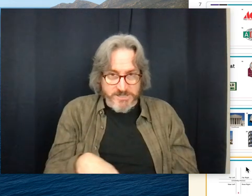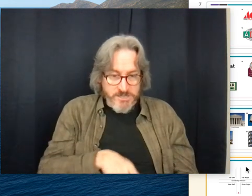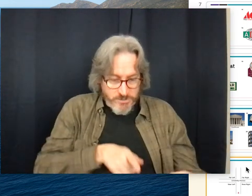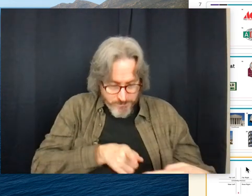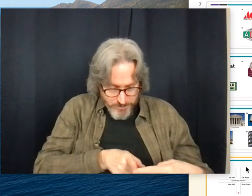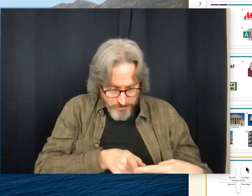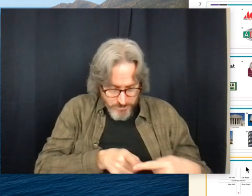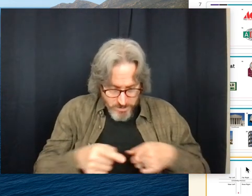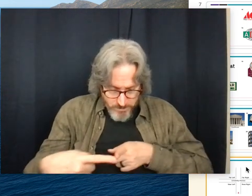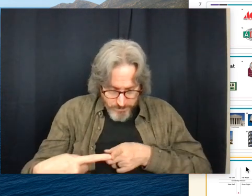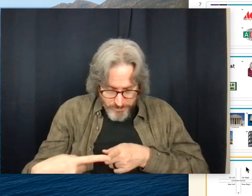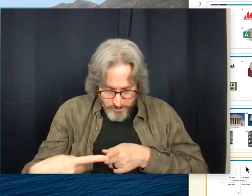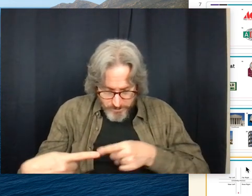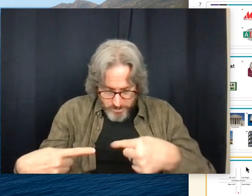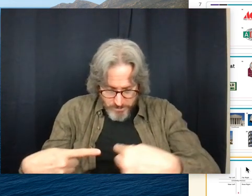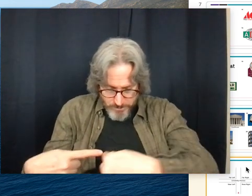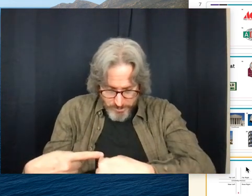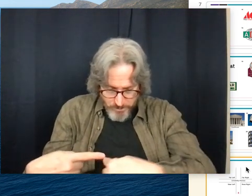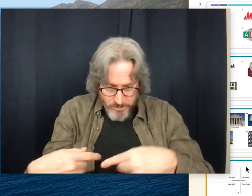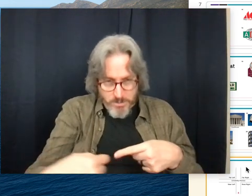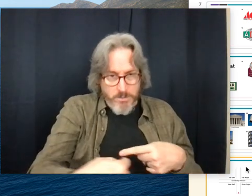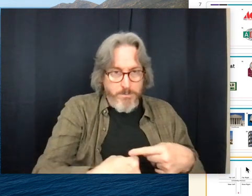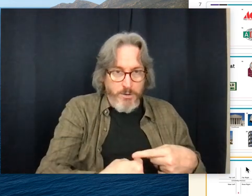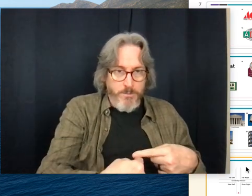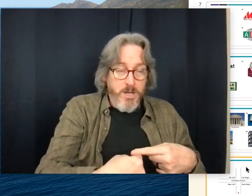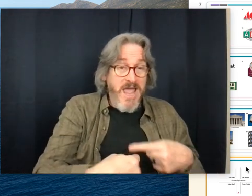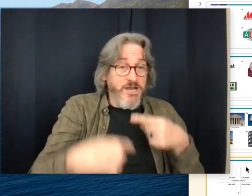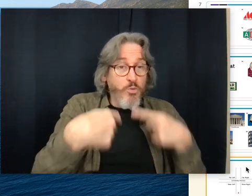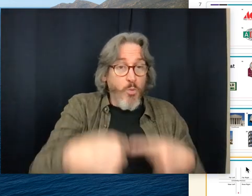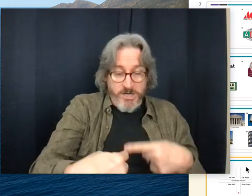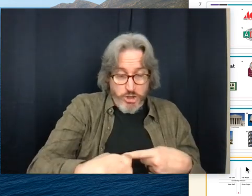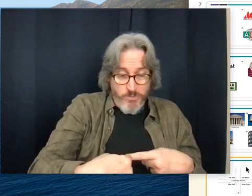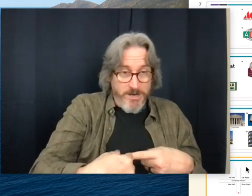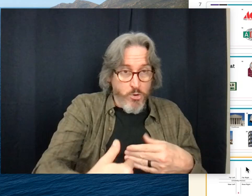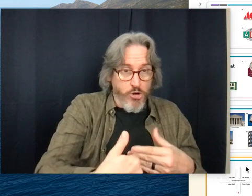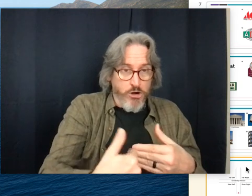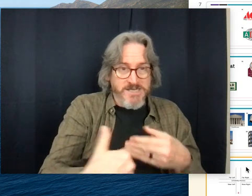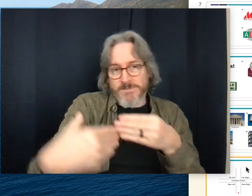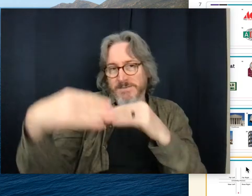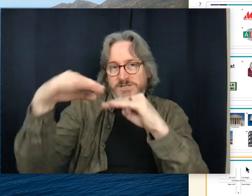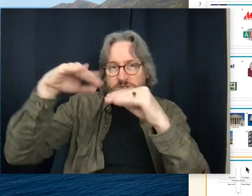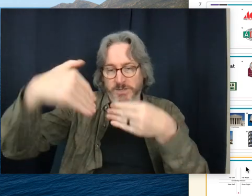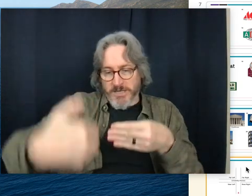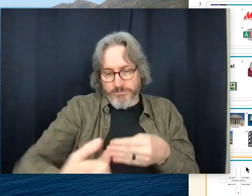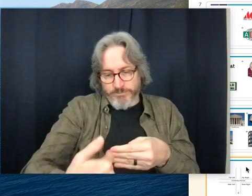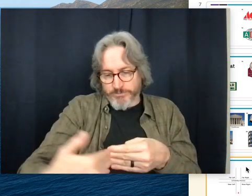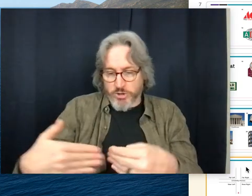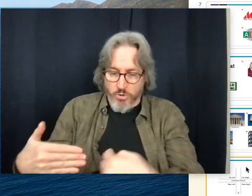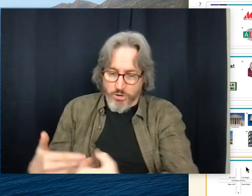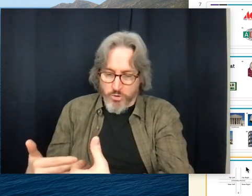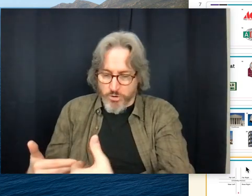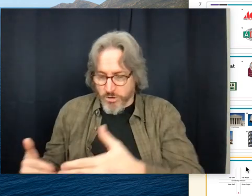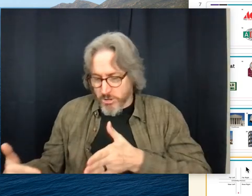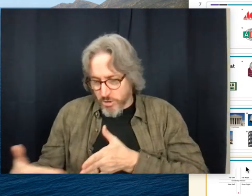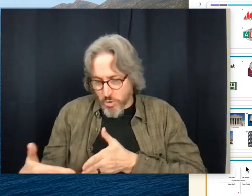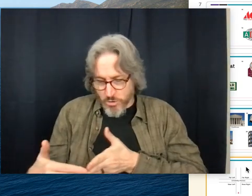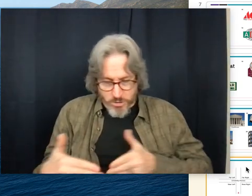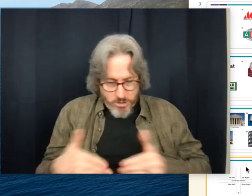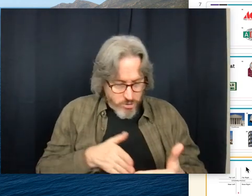streets. So it's boom, boom, boom, boom. And you want to show that corner. And sometimes you'll do it like corner,